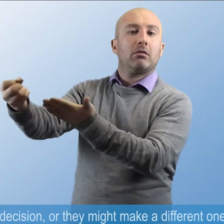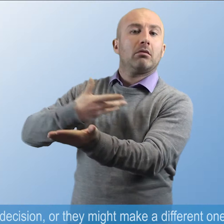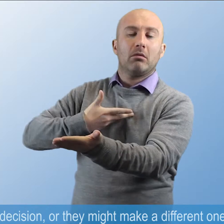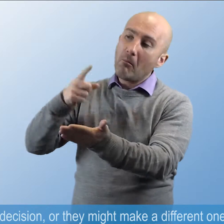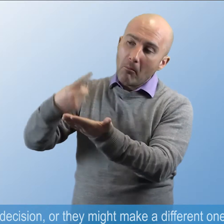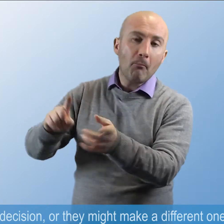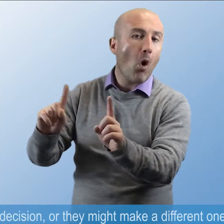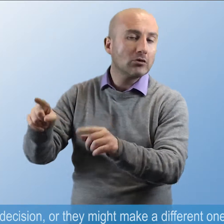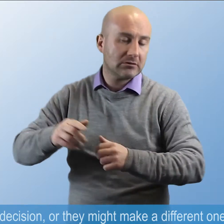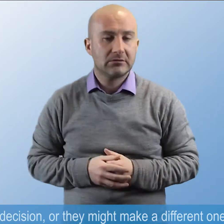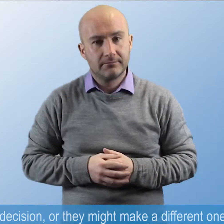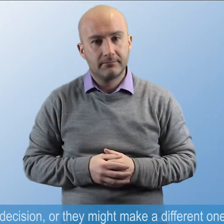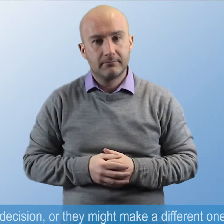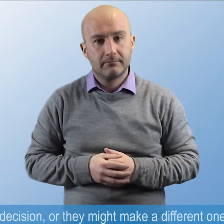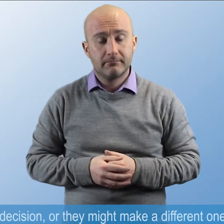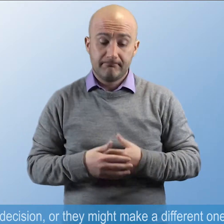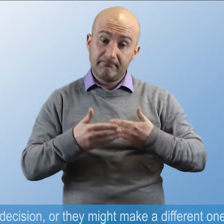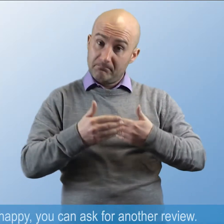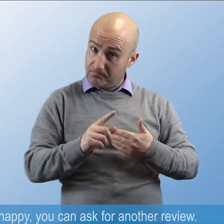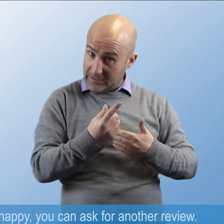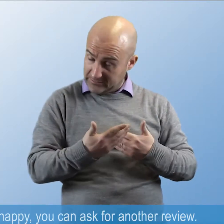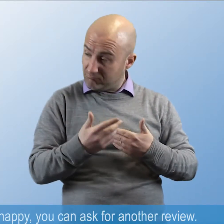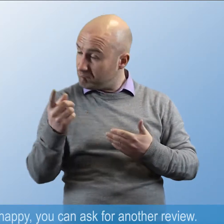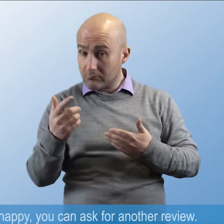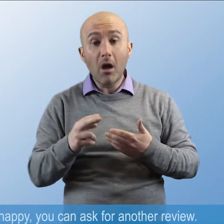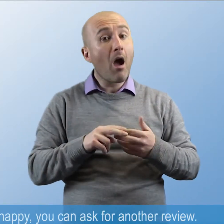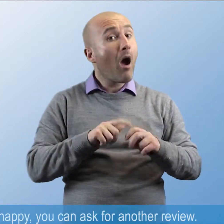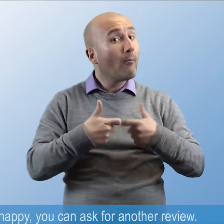make a different one. They will write to tell you what they have decided.